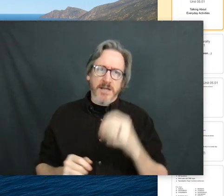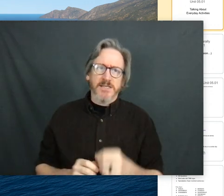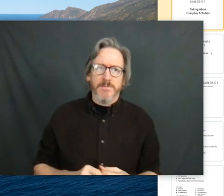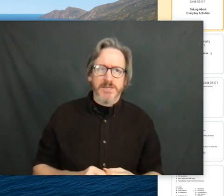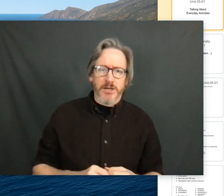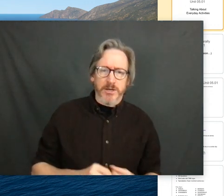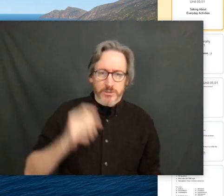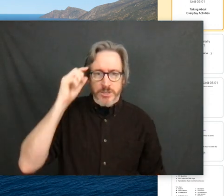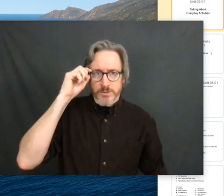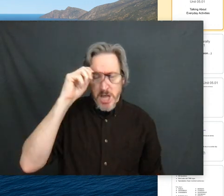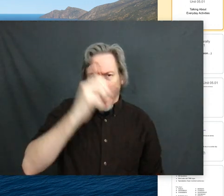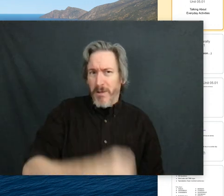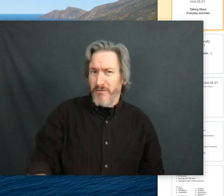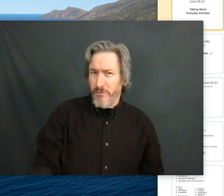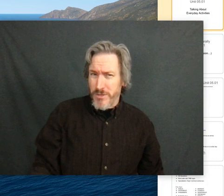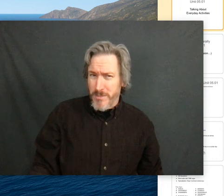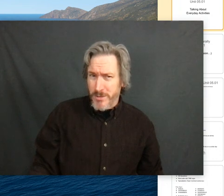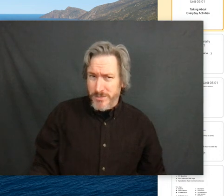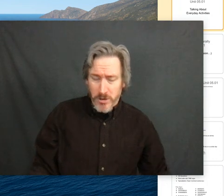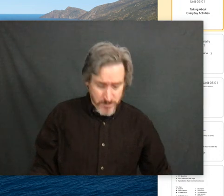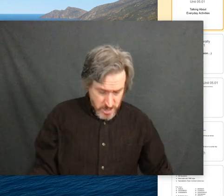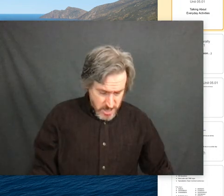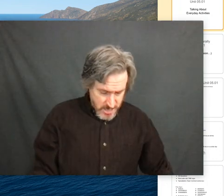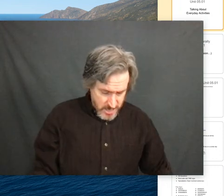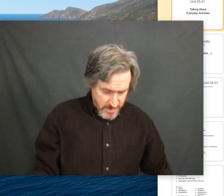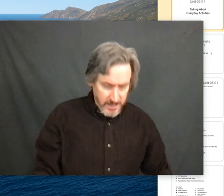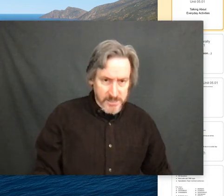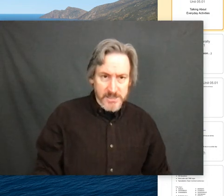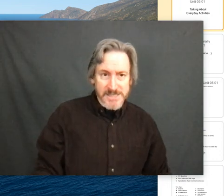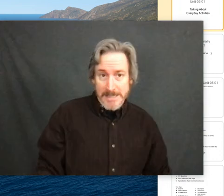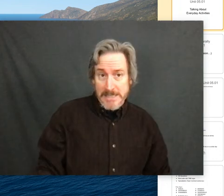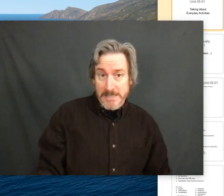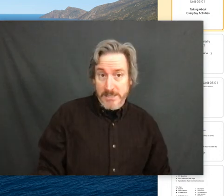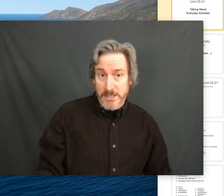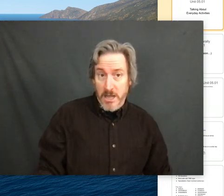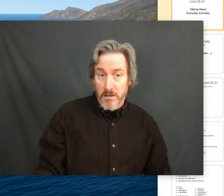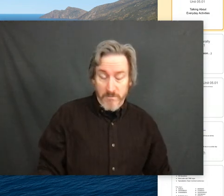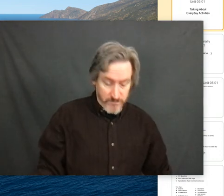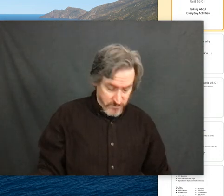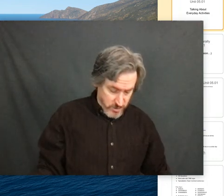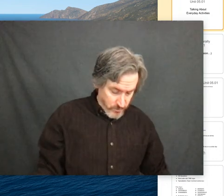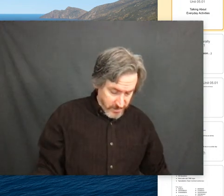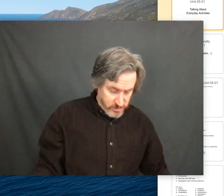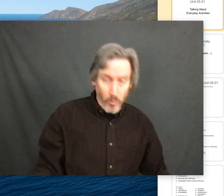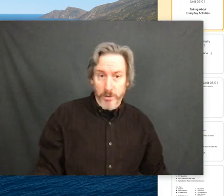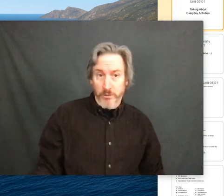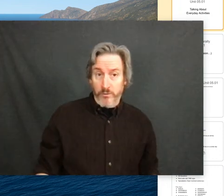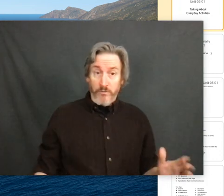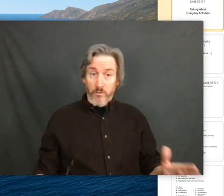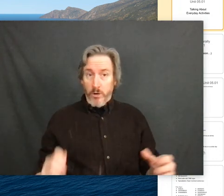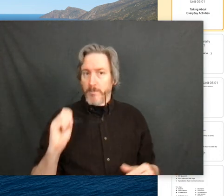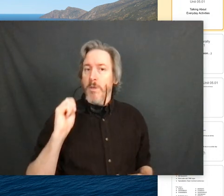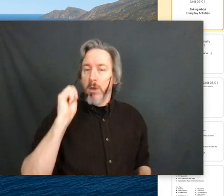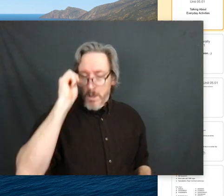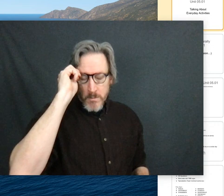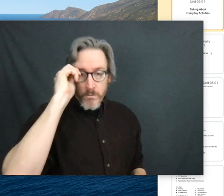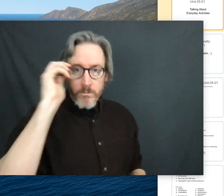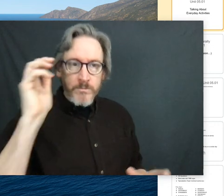new concepts that are introduced, but for the most part, it is the synthesis of Units 1 through